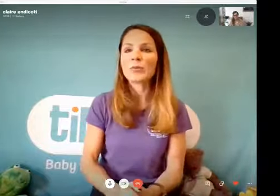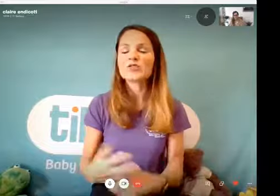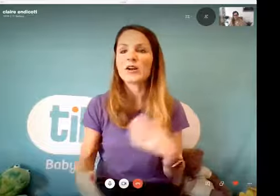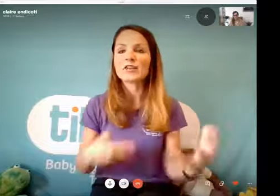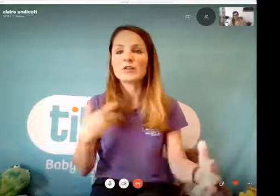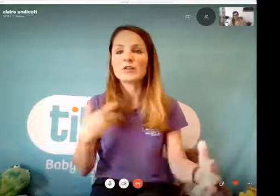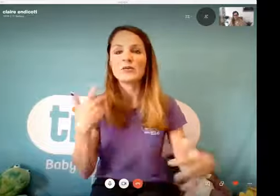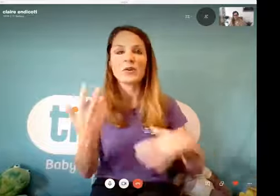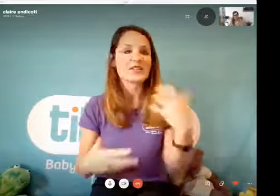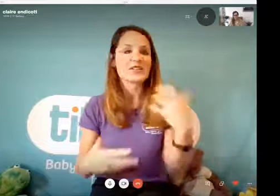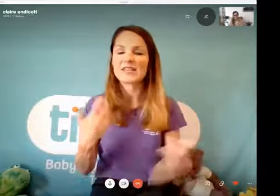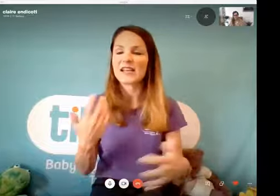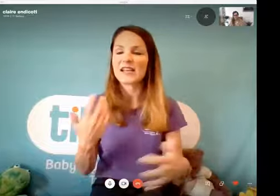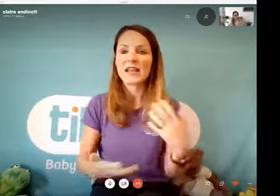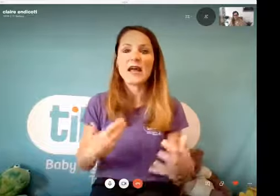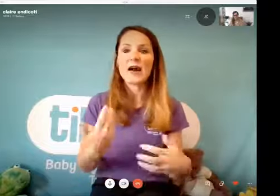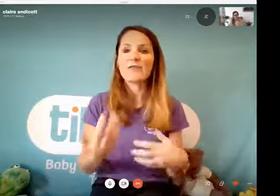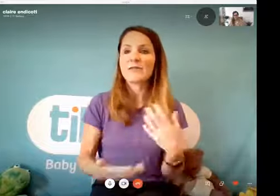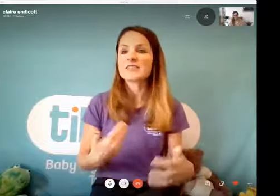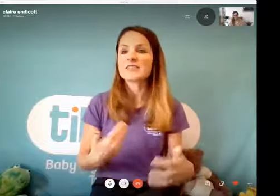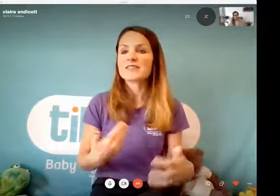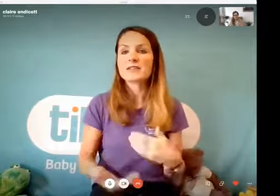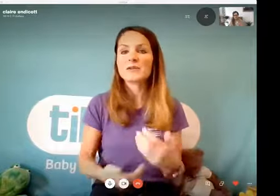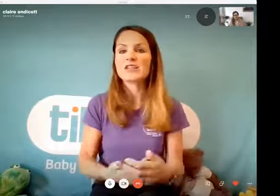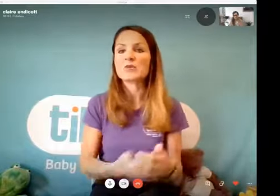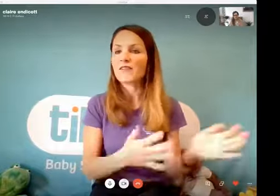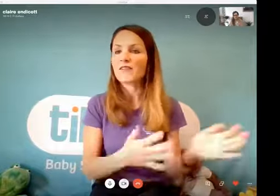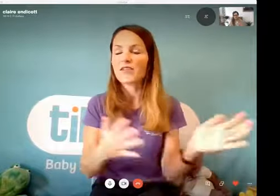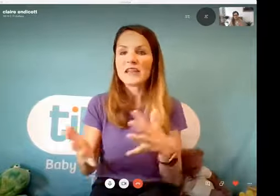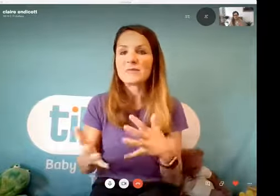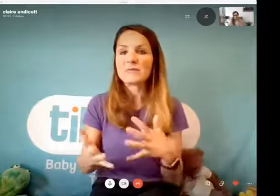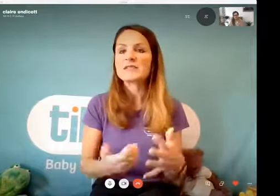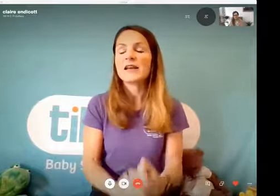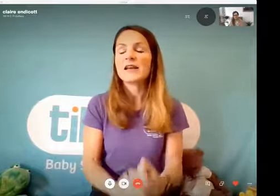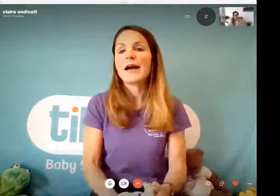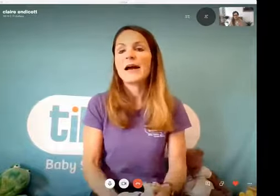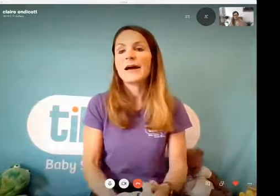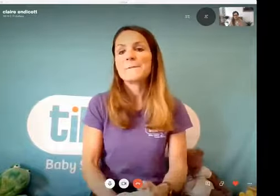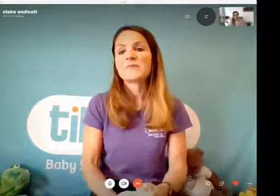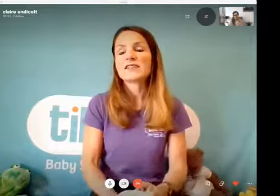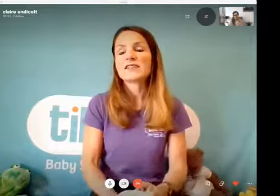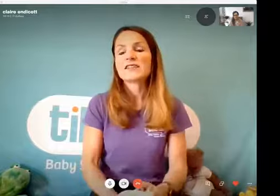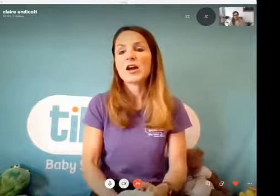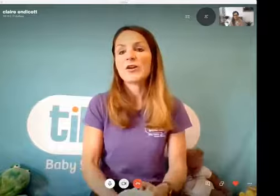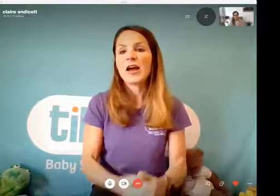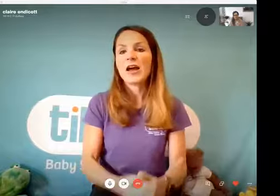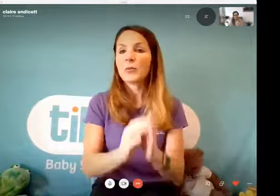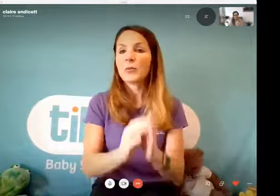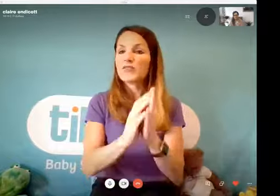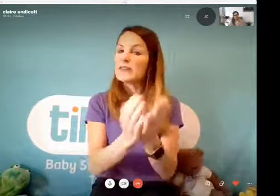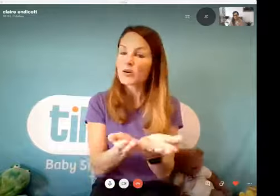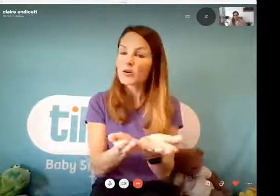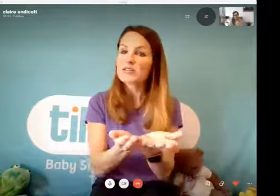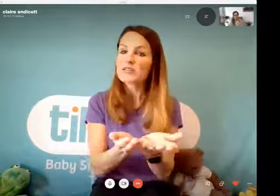do lots of singing around the signs we teach. We have themes. So we read books, so we show you how